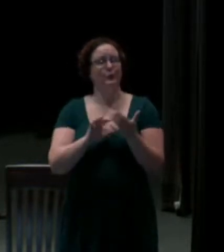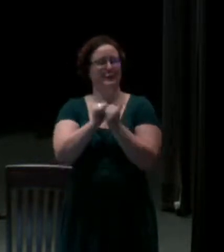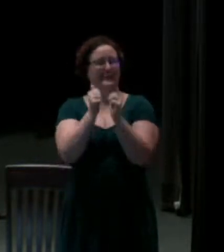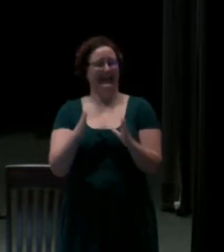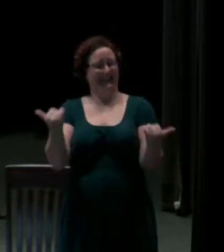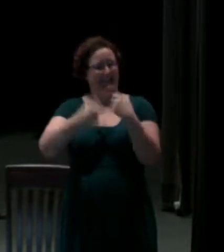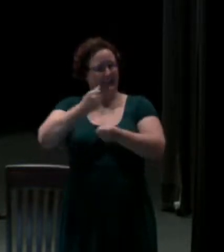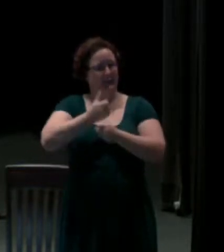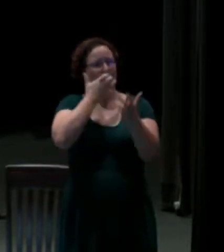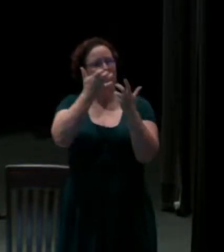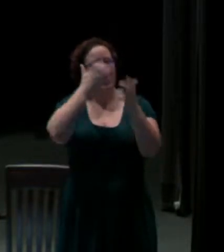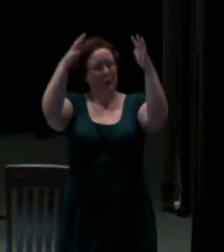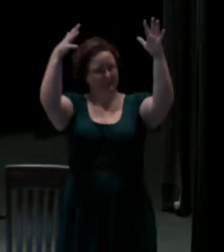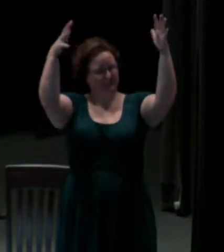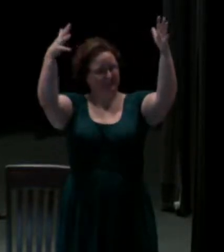year.